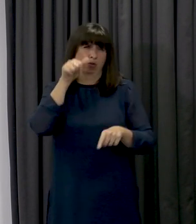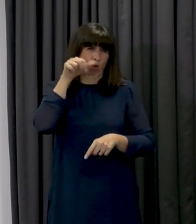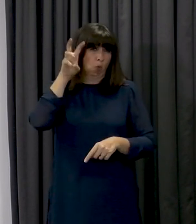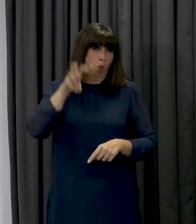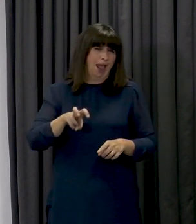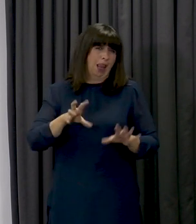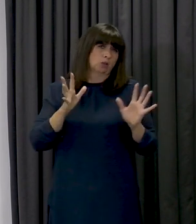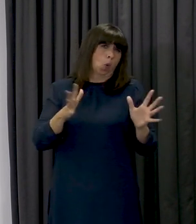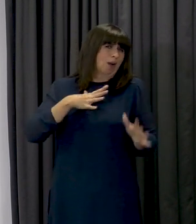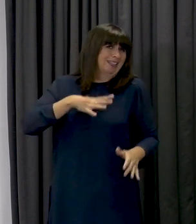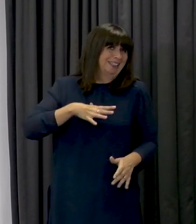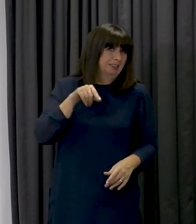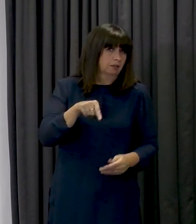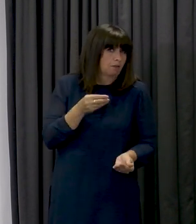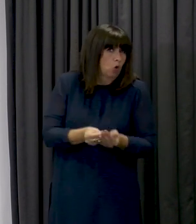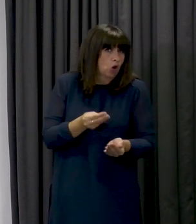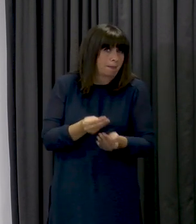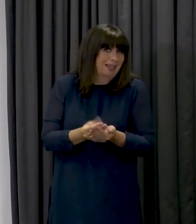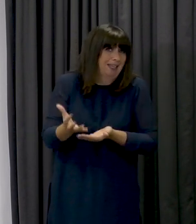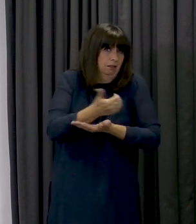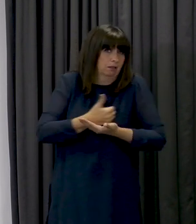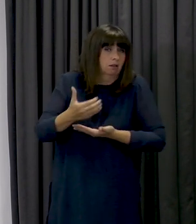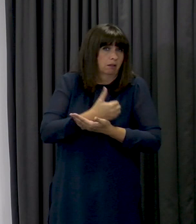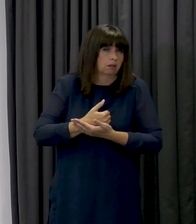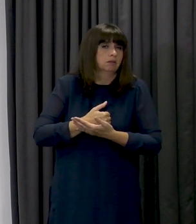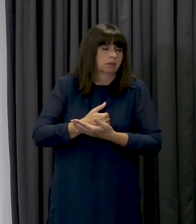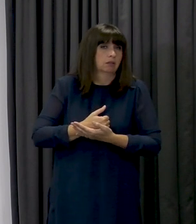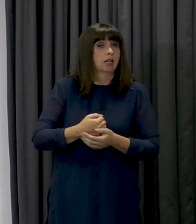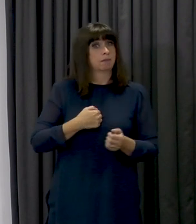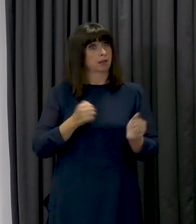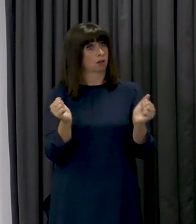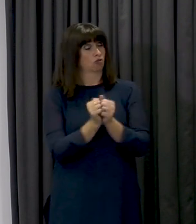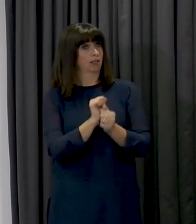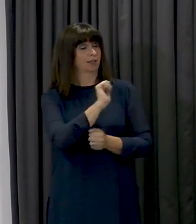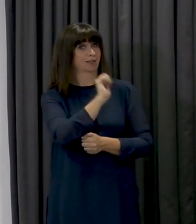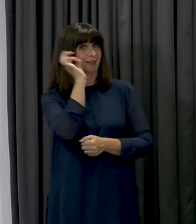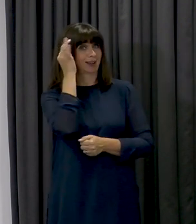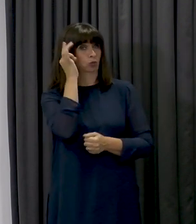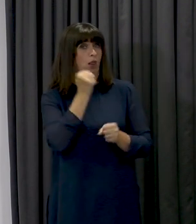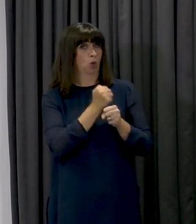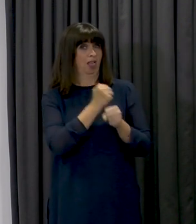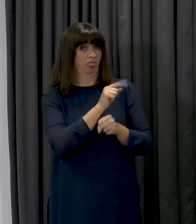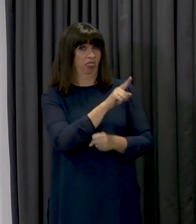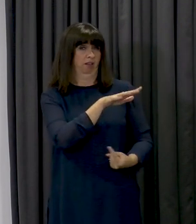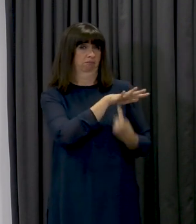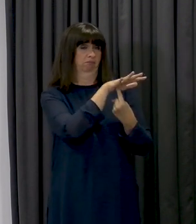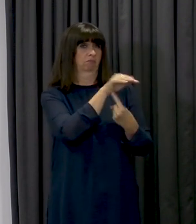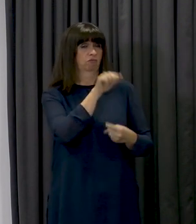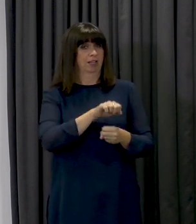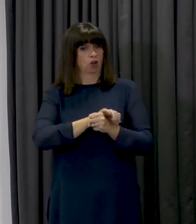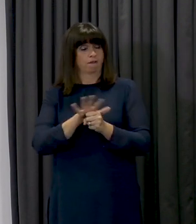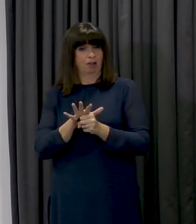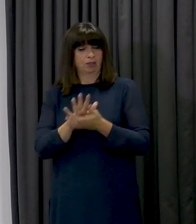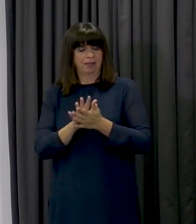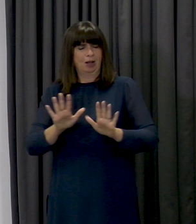local economies. So I agree with the leader of Gwynedd that coronavirus provides us with a moment